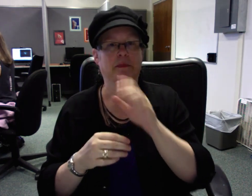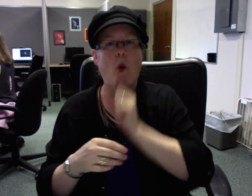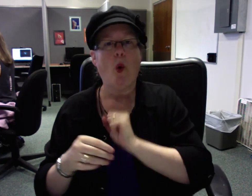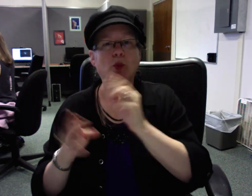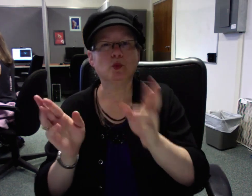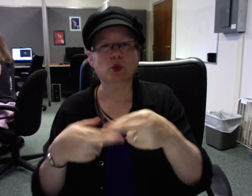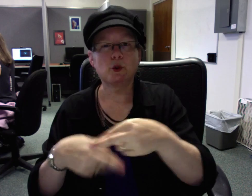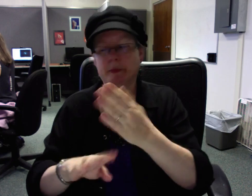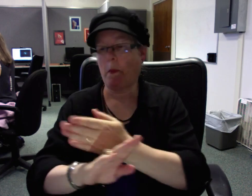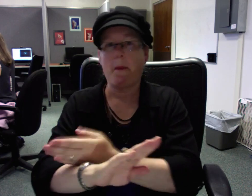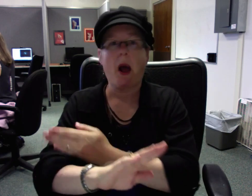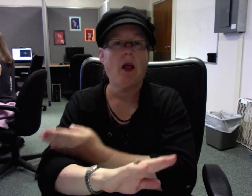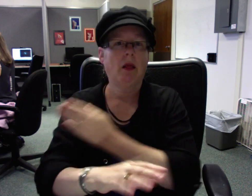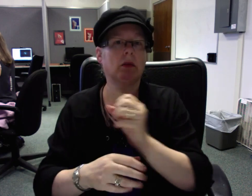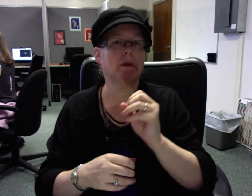Before we leave, class,